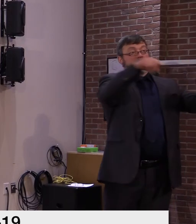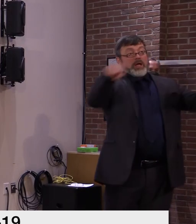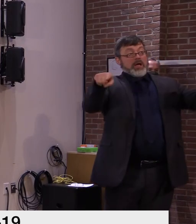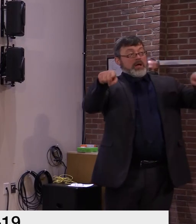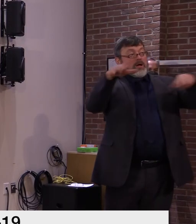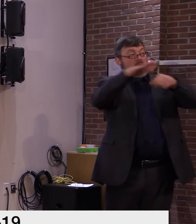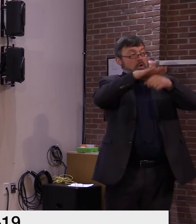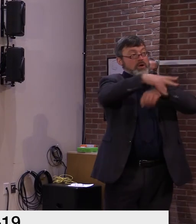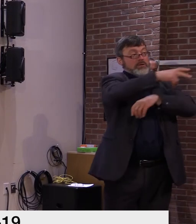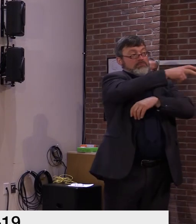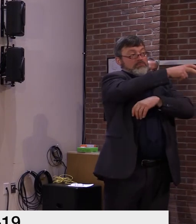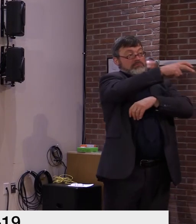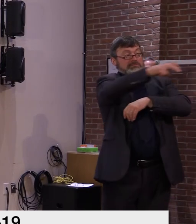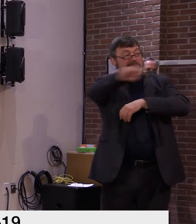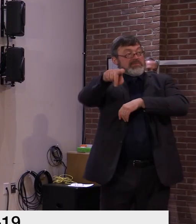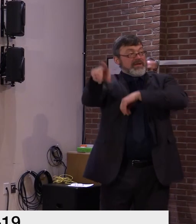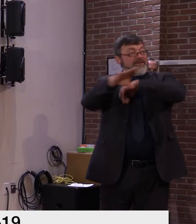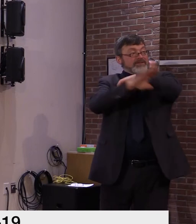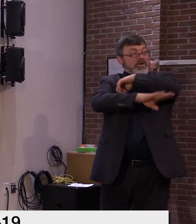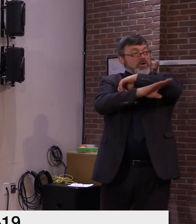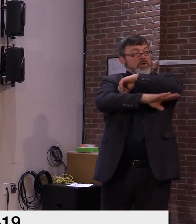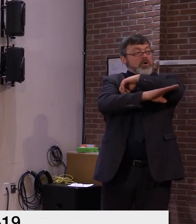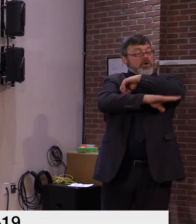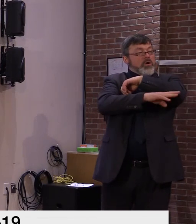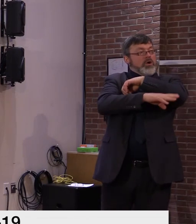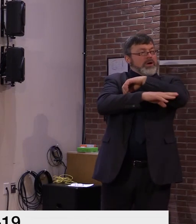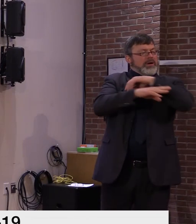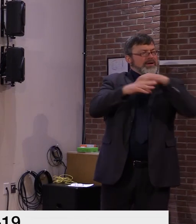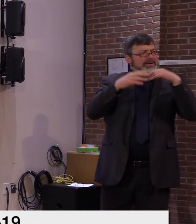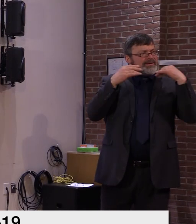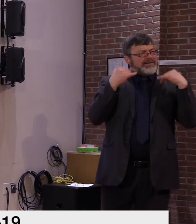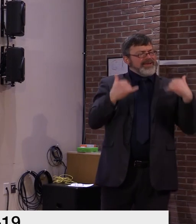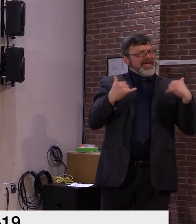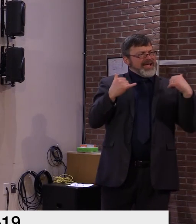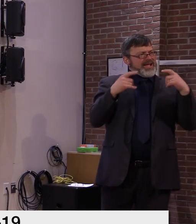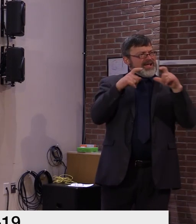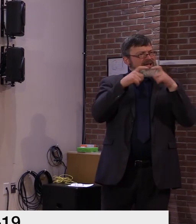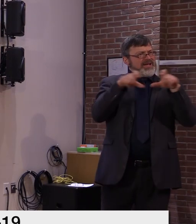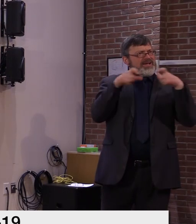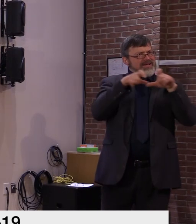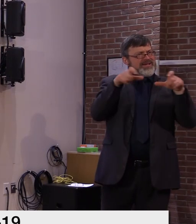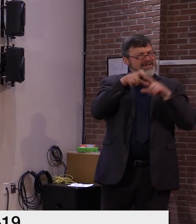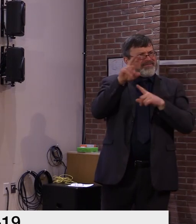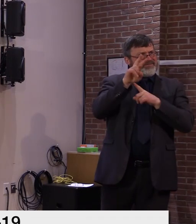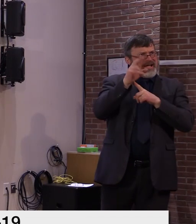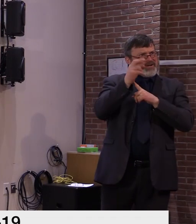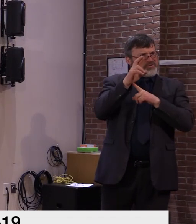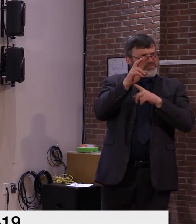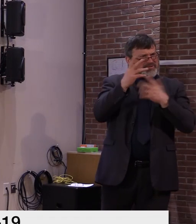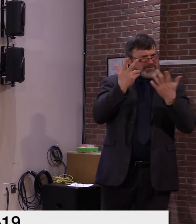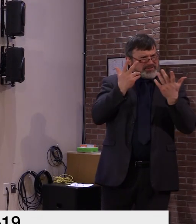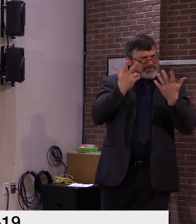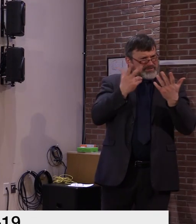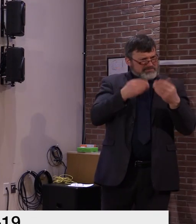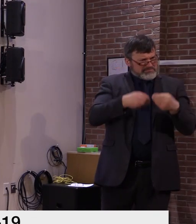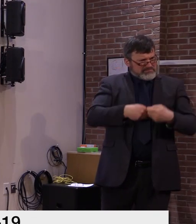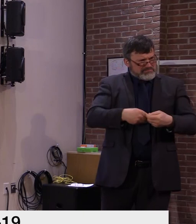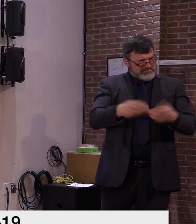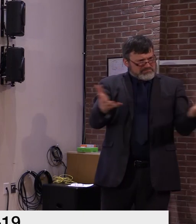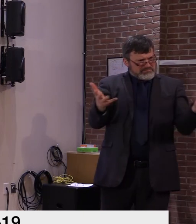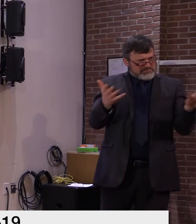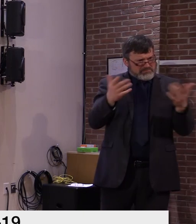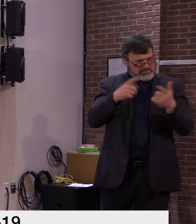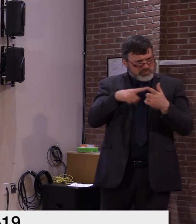towards those 2,600 guests? Yeah, I don't have that breakdown in terms